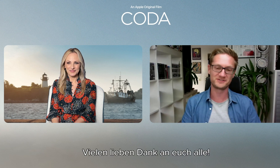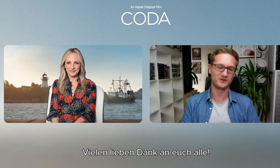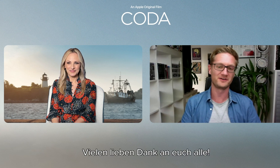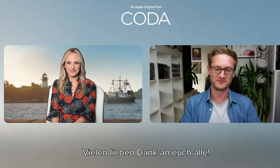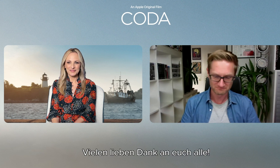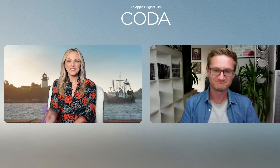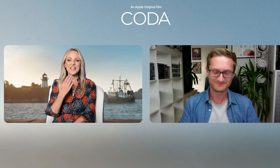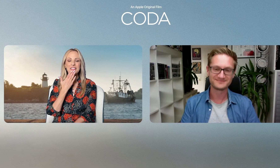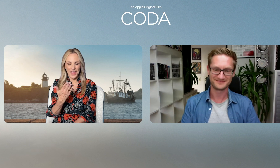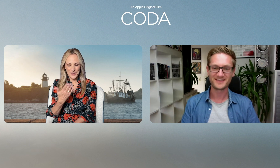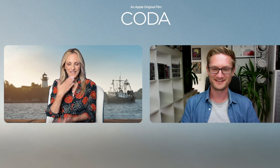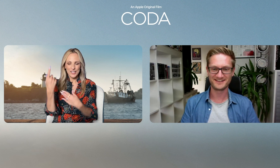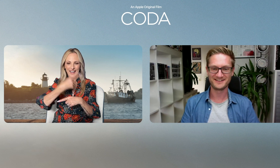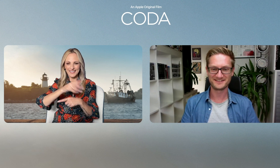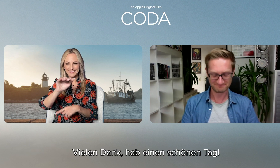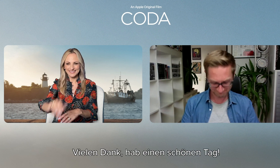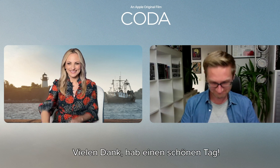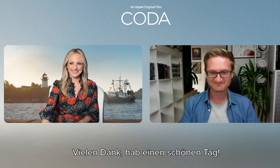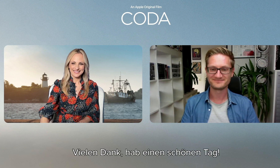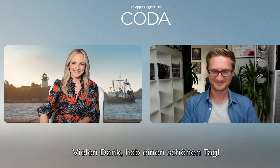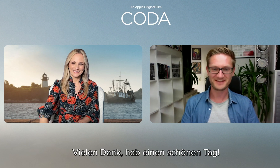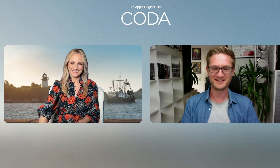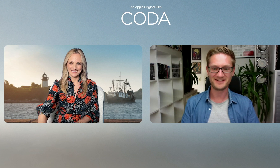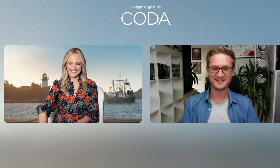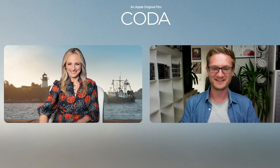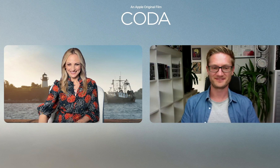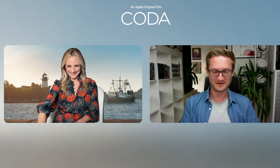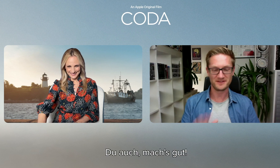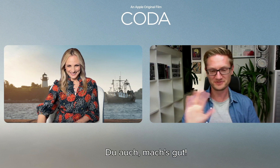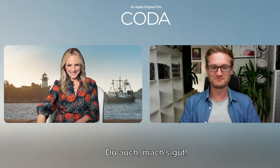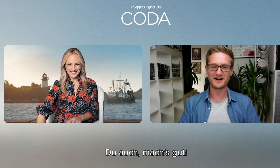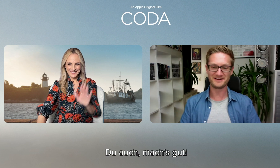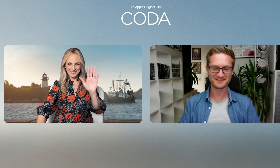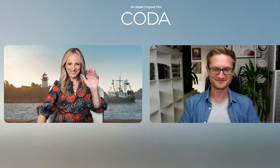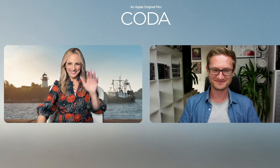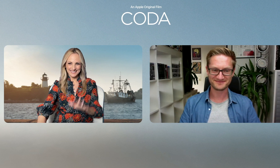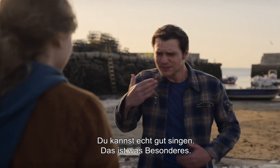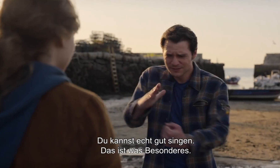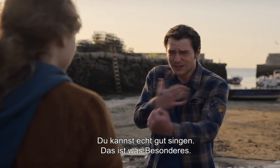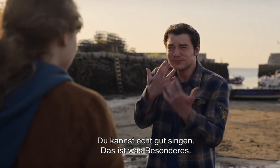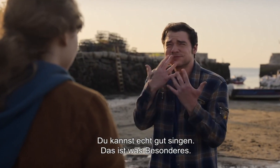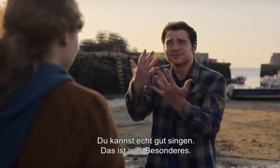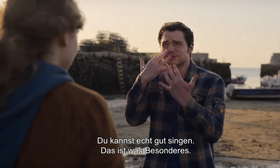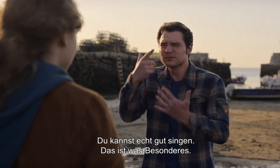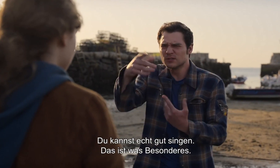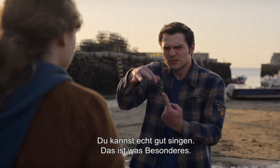you very much to all of you. Thank you. Have a good day. Yeah, you too. Bye.